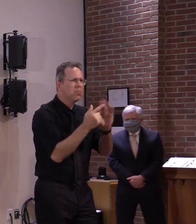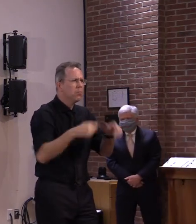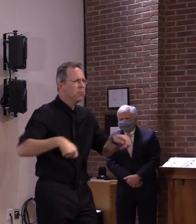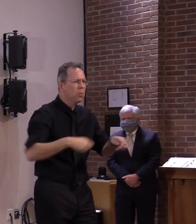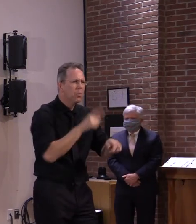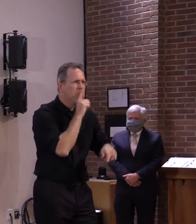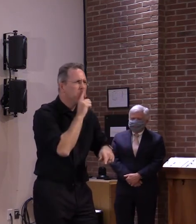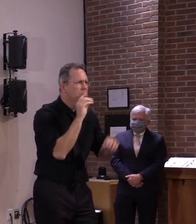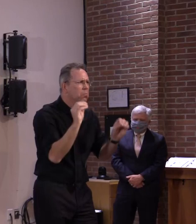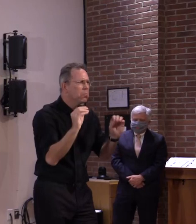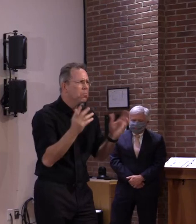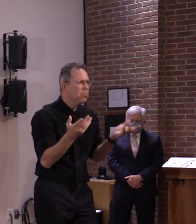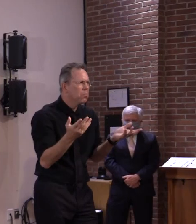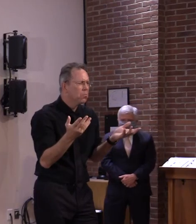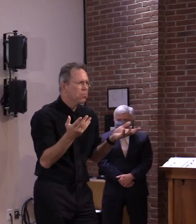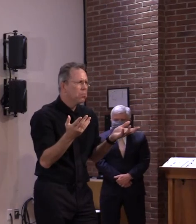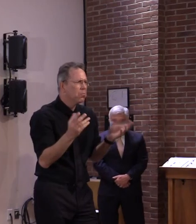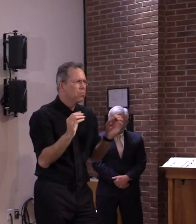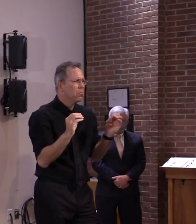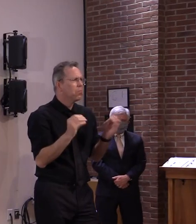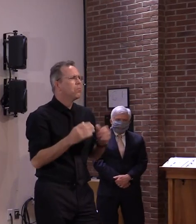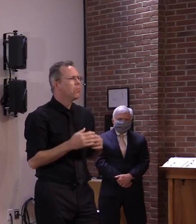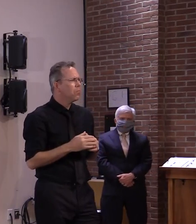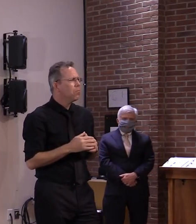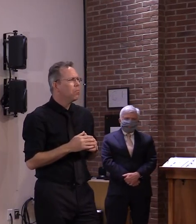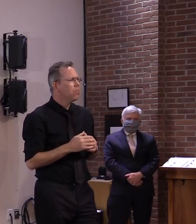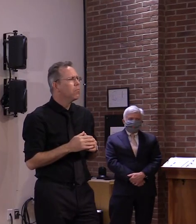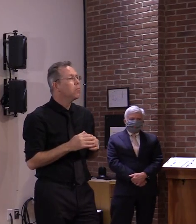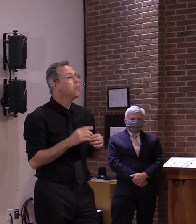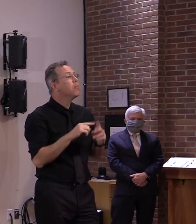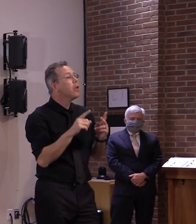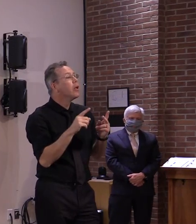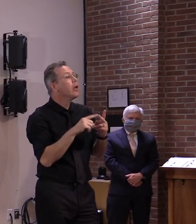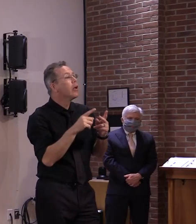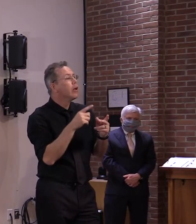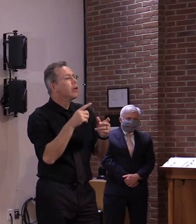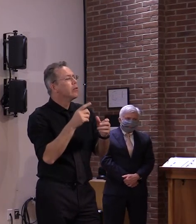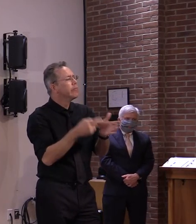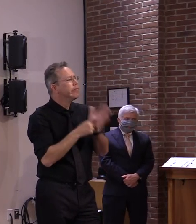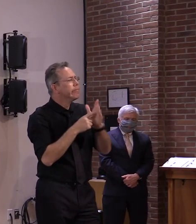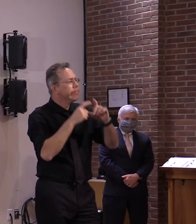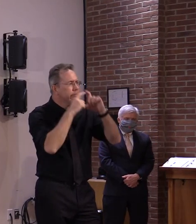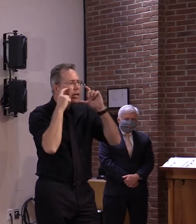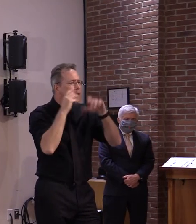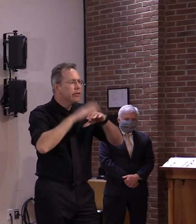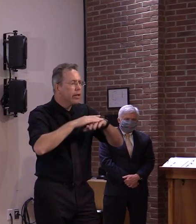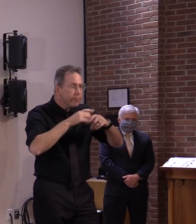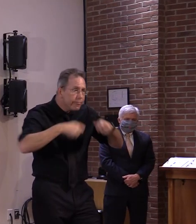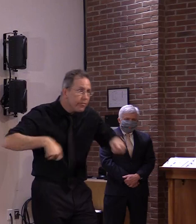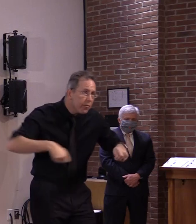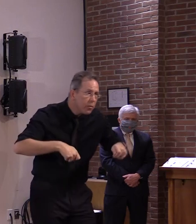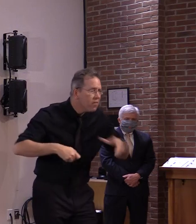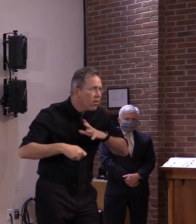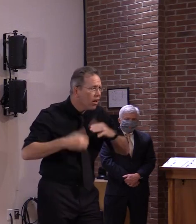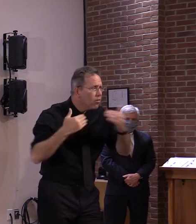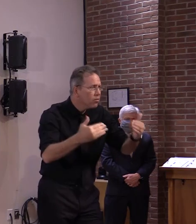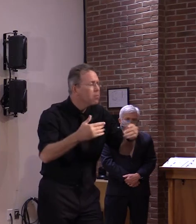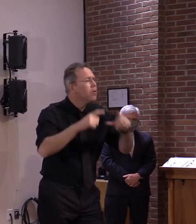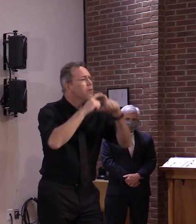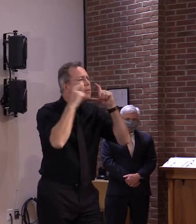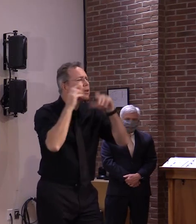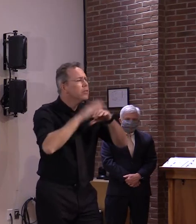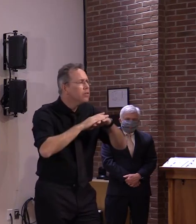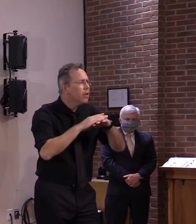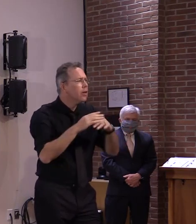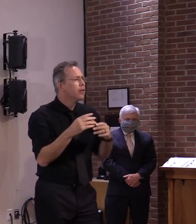bar or even a billiard hall. We just require masking. There is guidance on our website. I